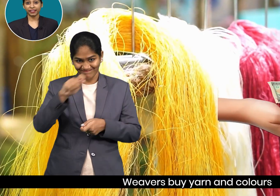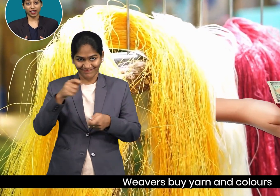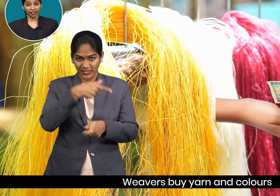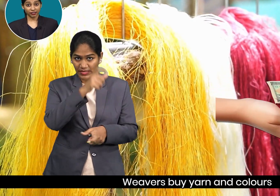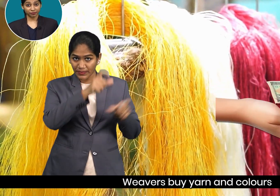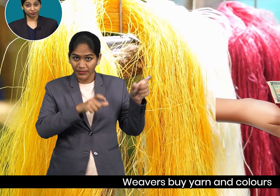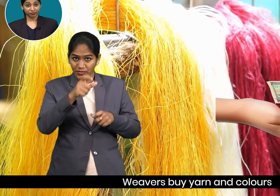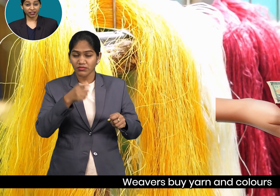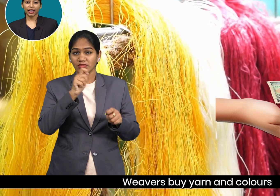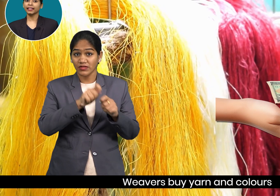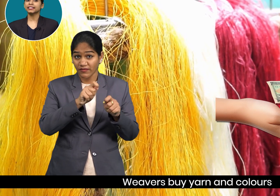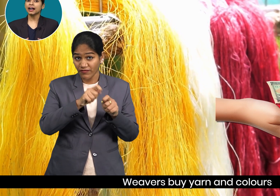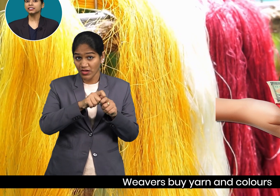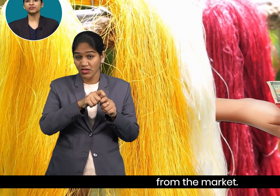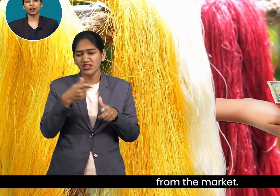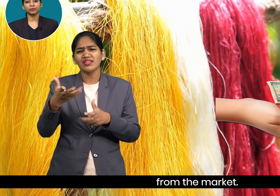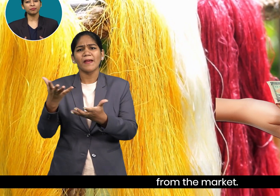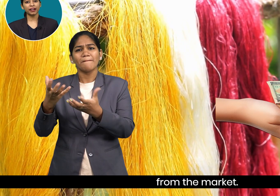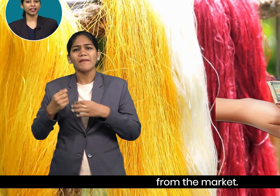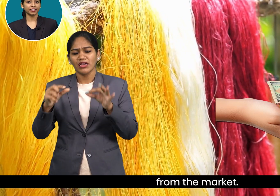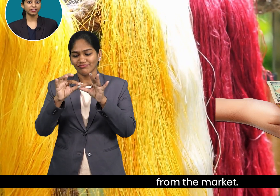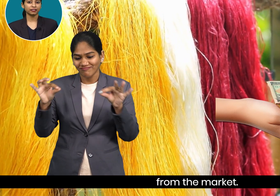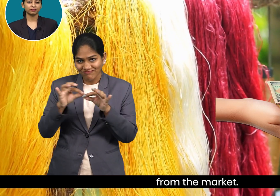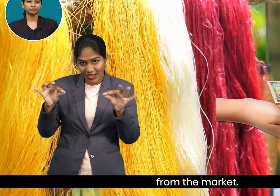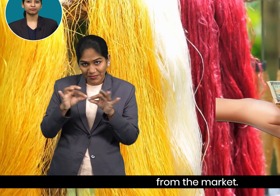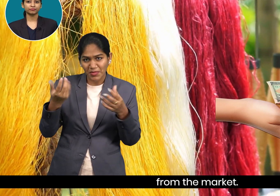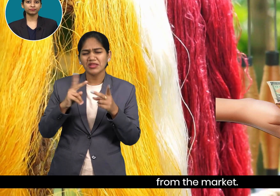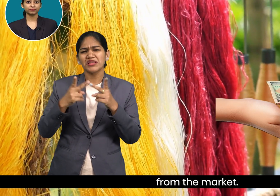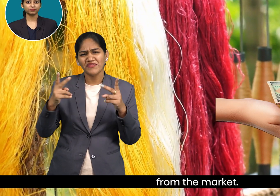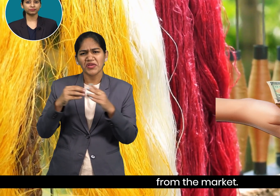Weavers buy yarn and colors from the market.